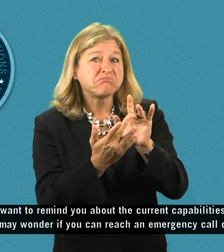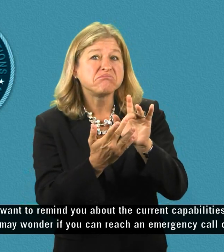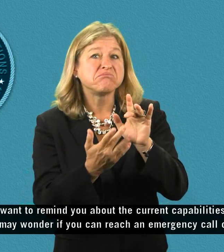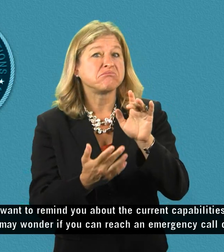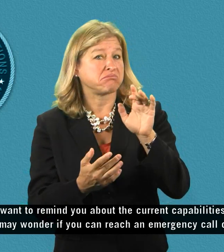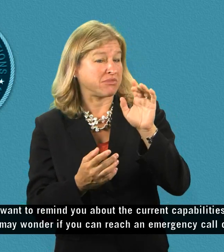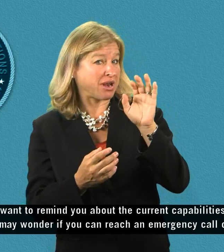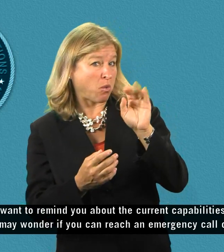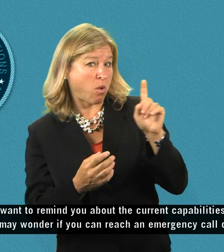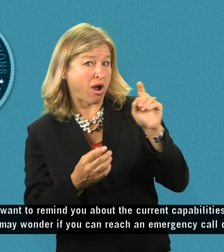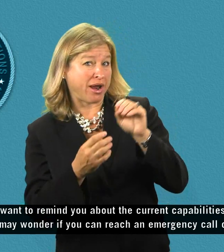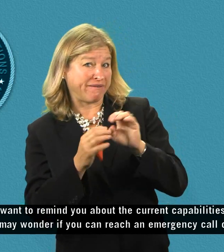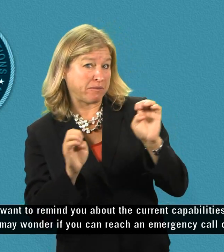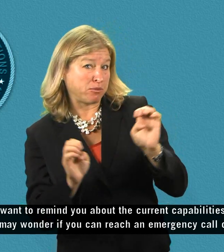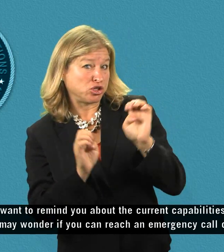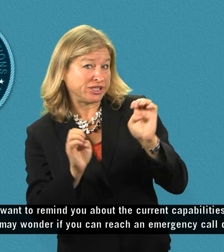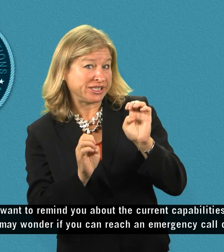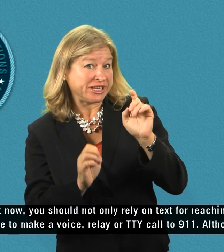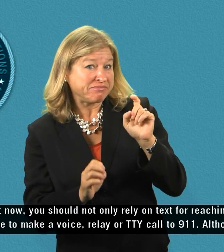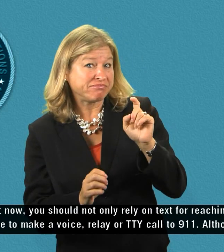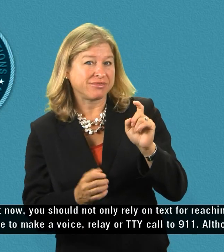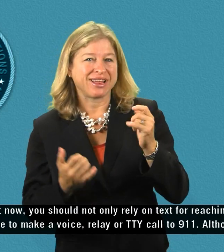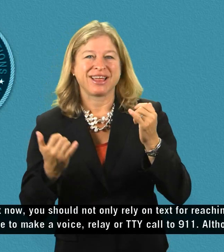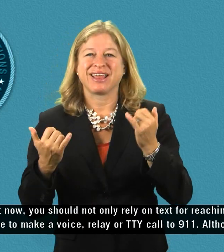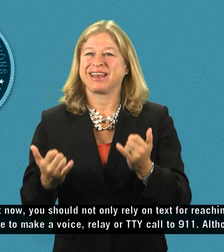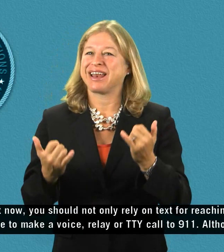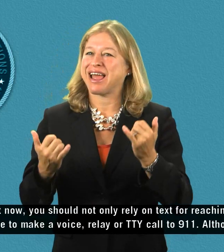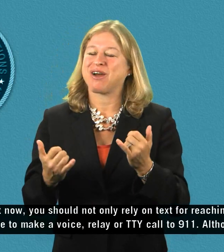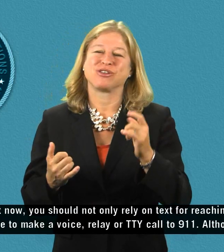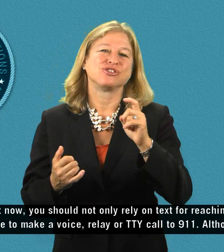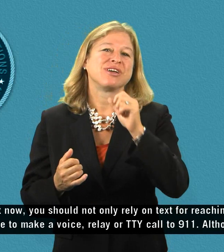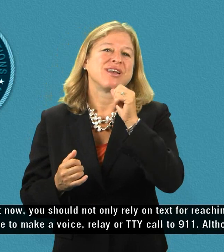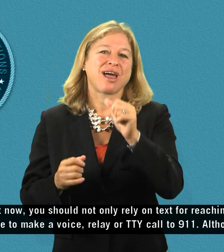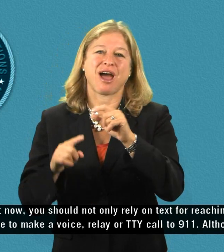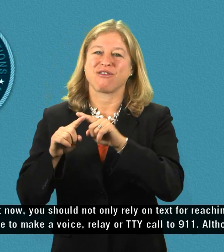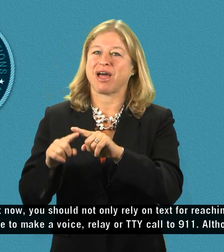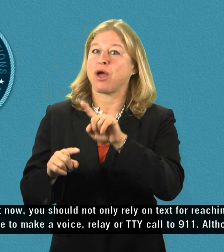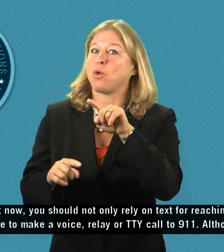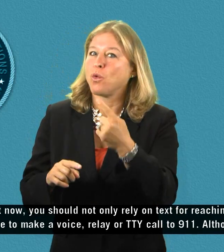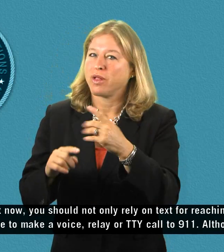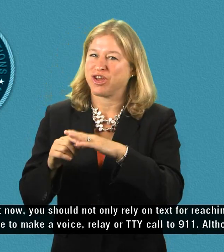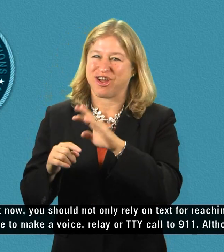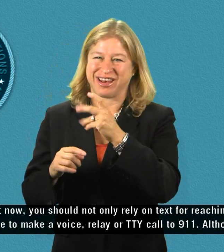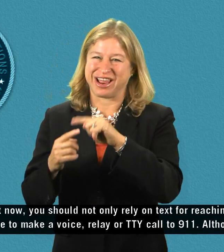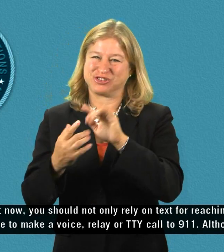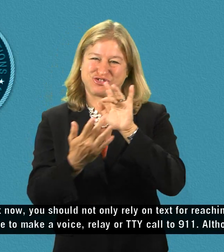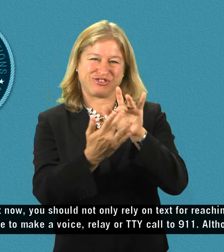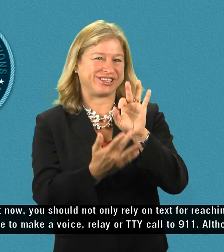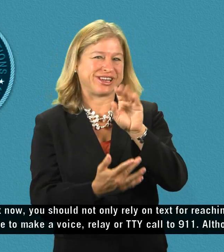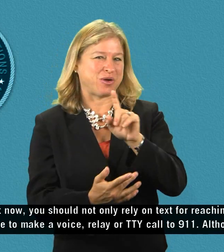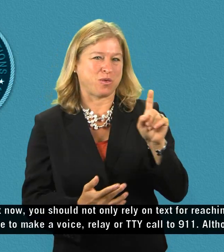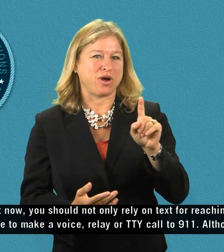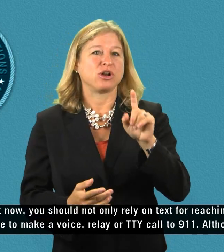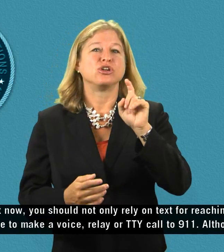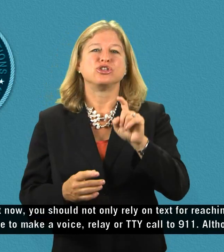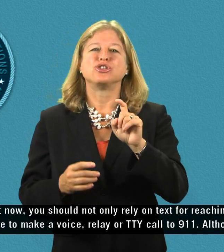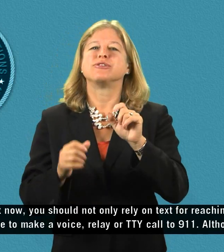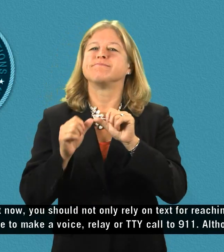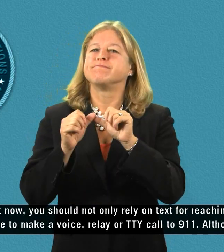wonder if you can reach an emergency call center by texting 9-1-1. Right now, you should not only rely on TEXT for reaching